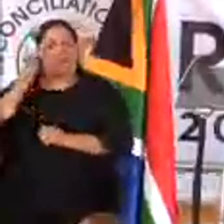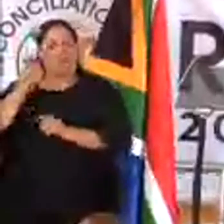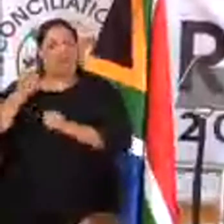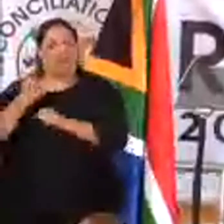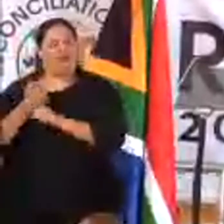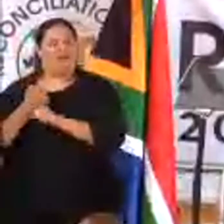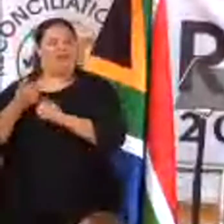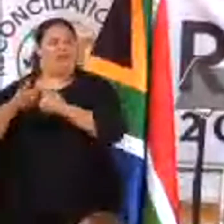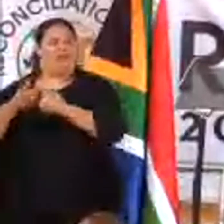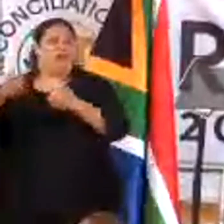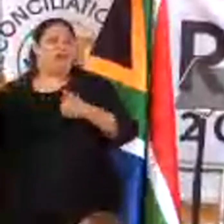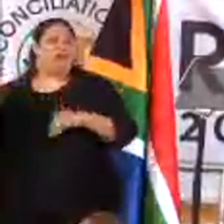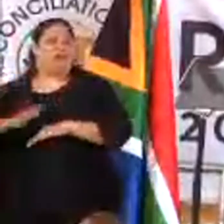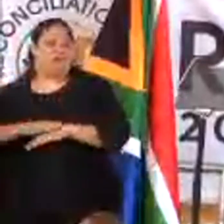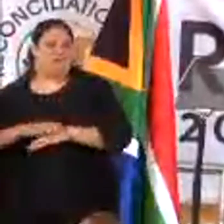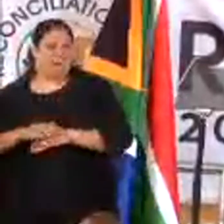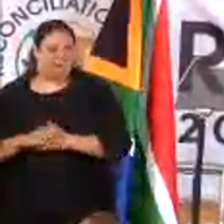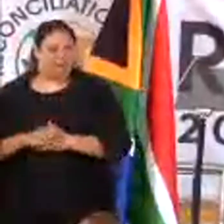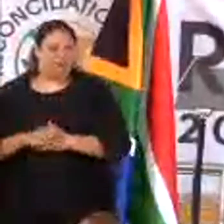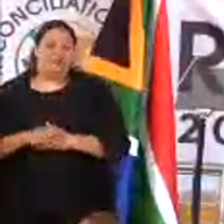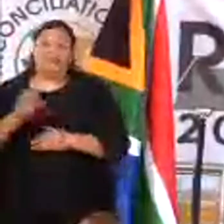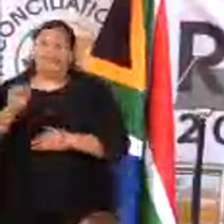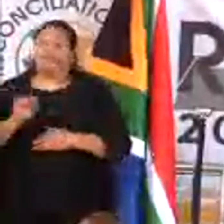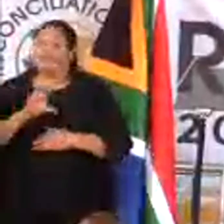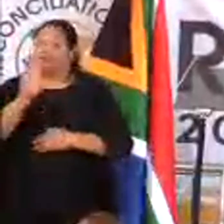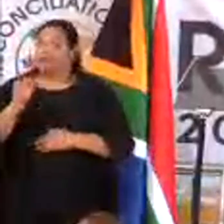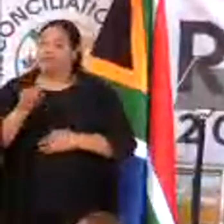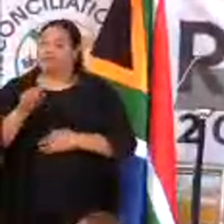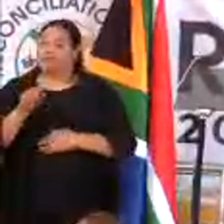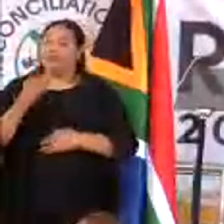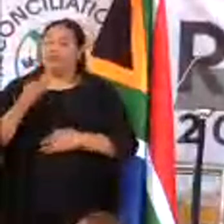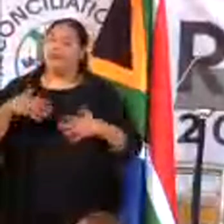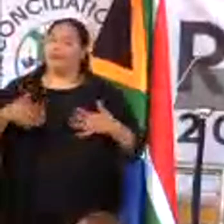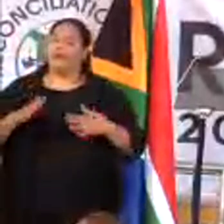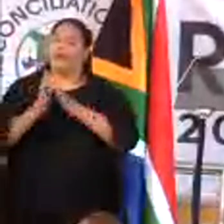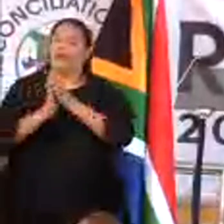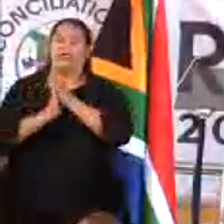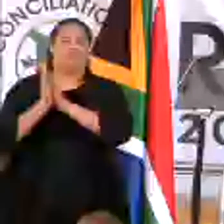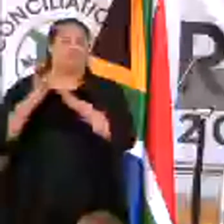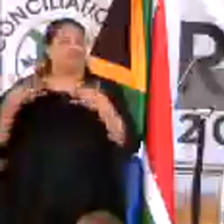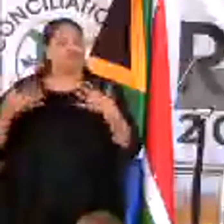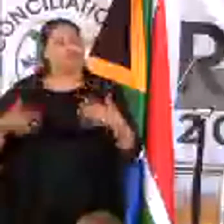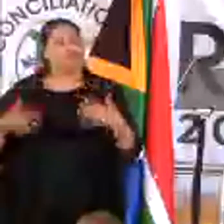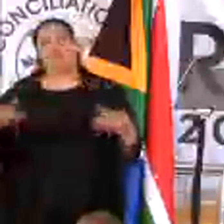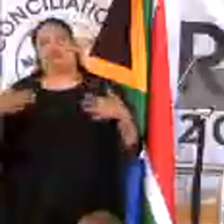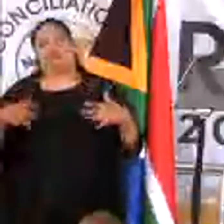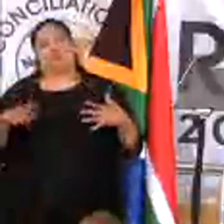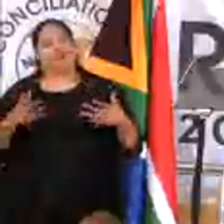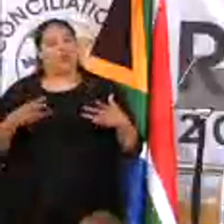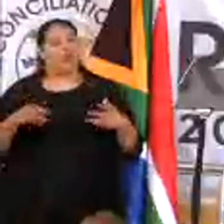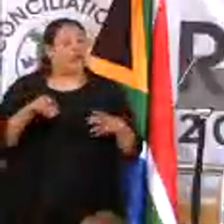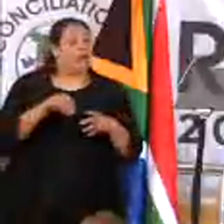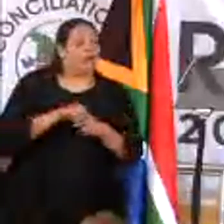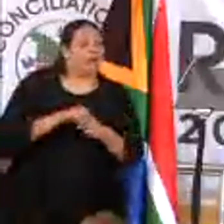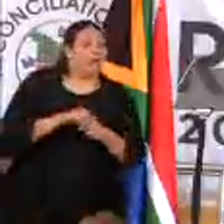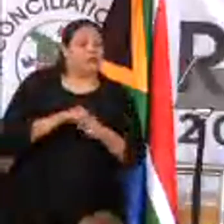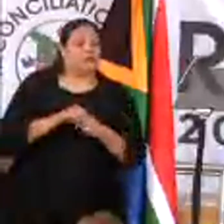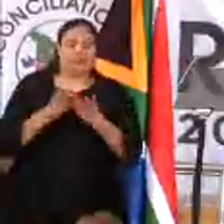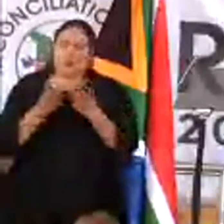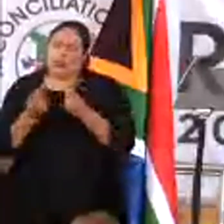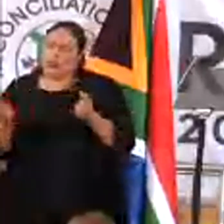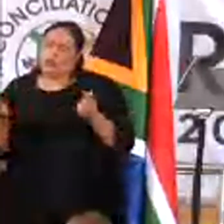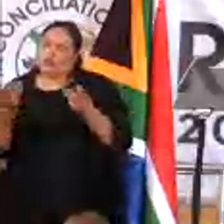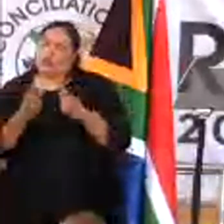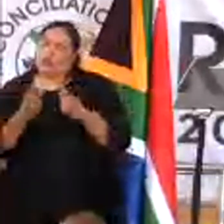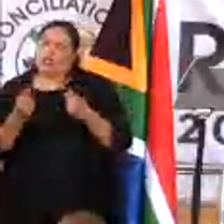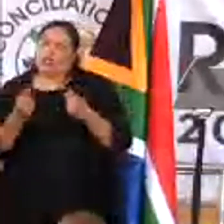against apartheid. South Africa has a rich history of inclusive solutions